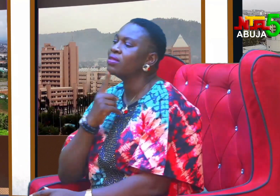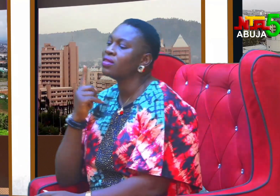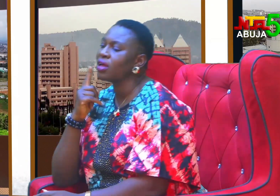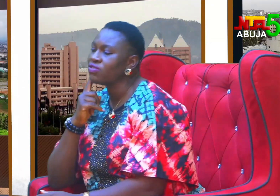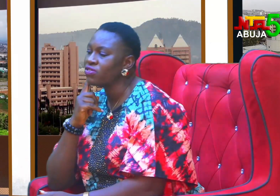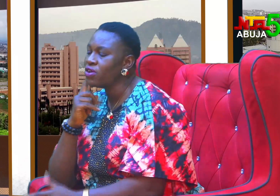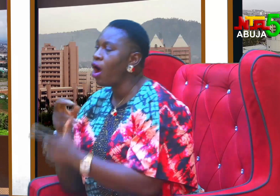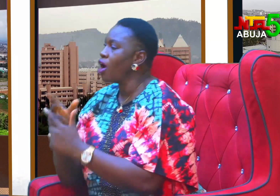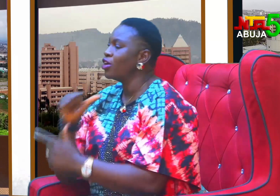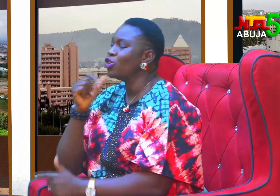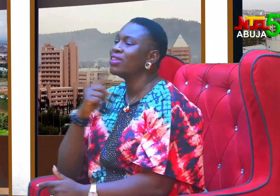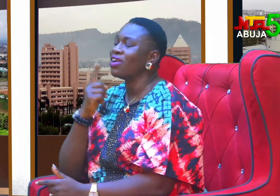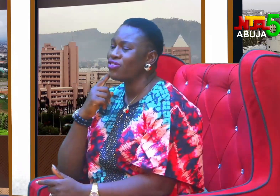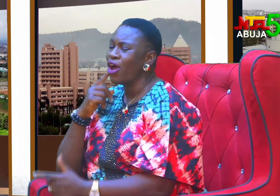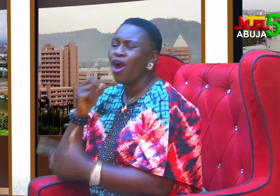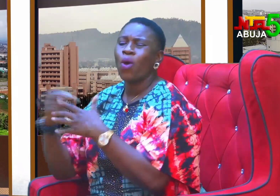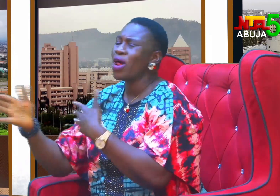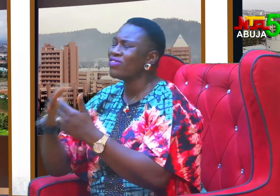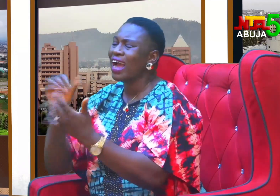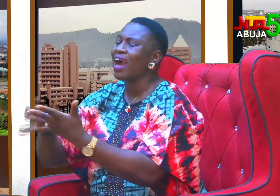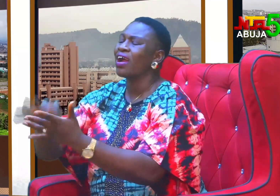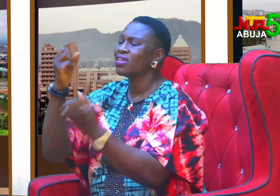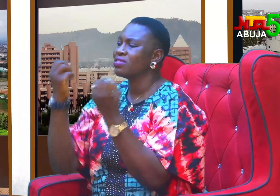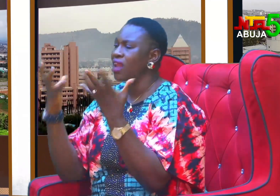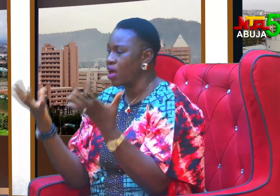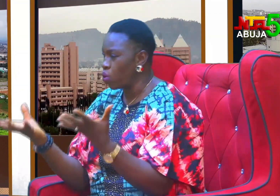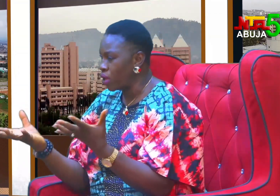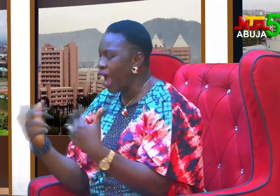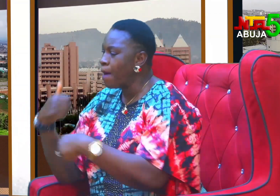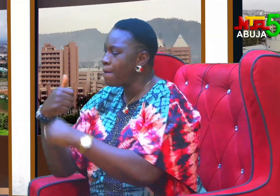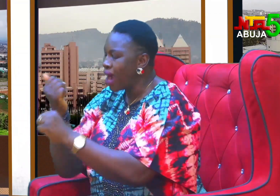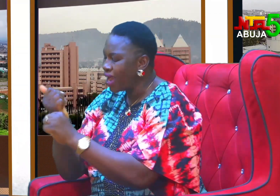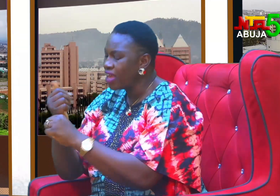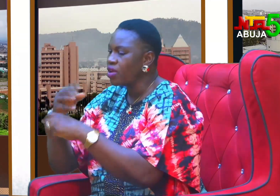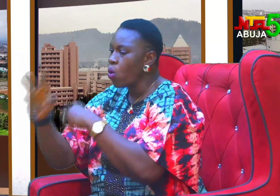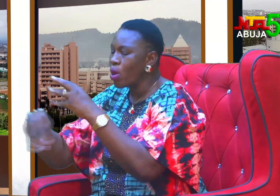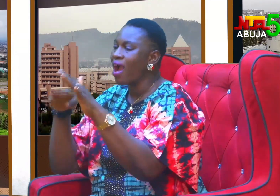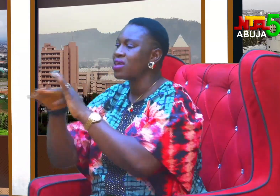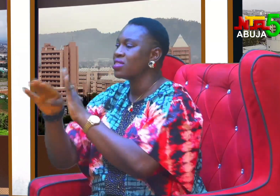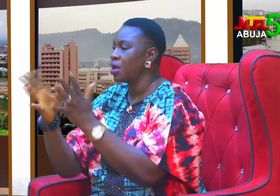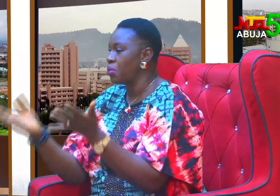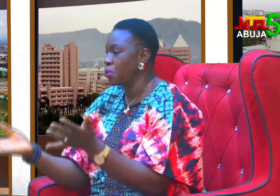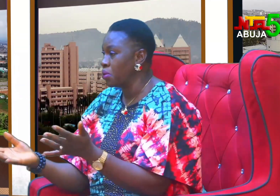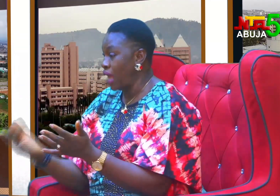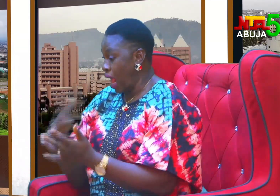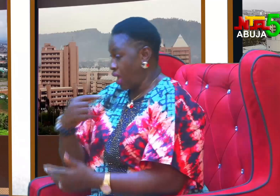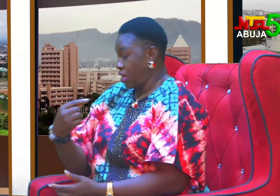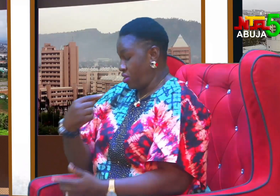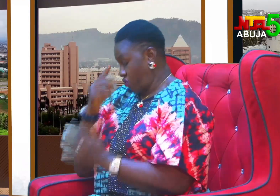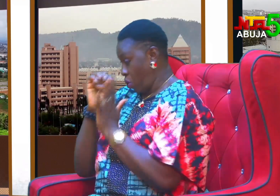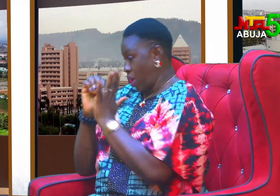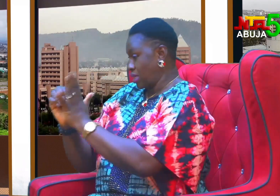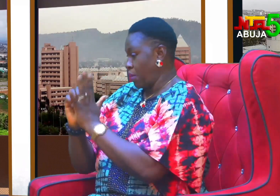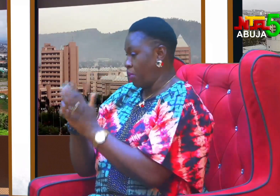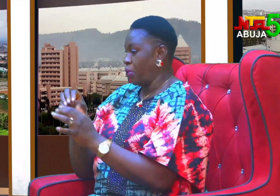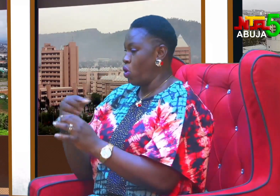to whether you are deaf or not, just learn the language. That will actually make the world more accessible. For instance,